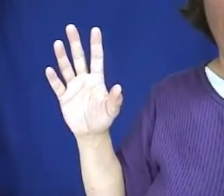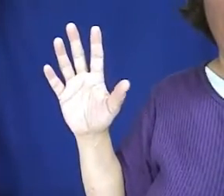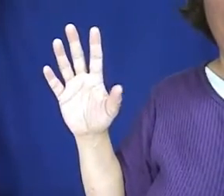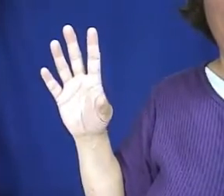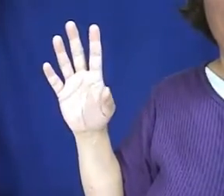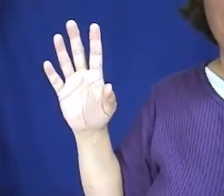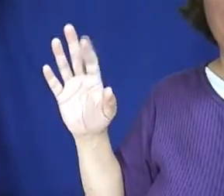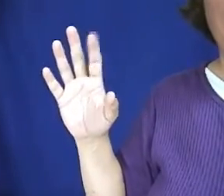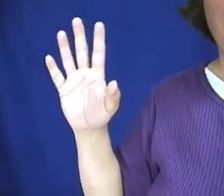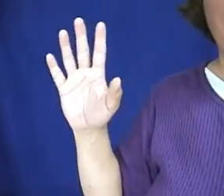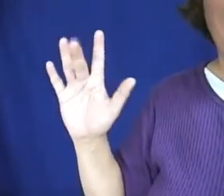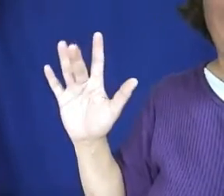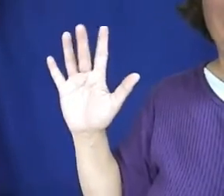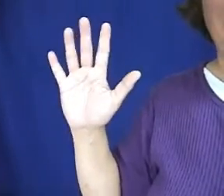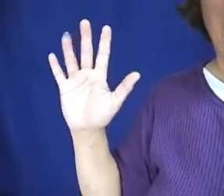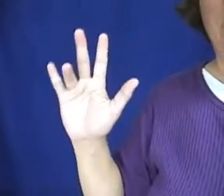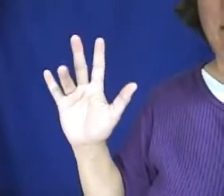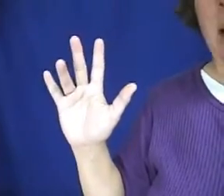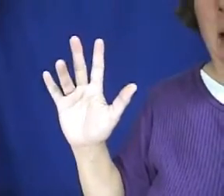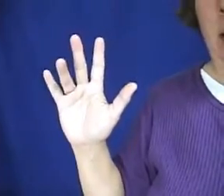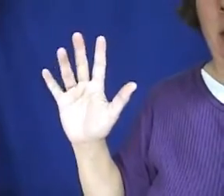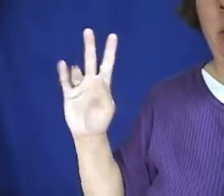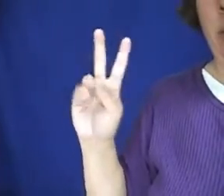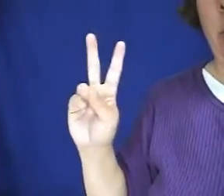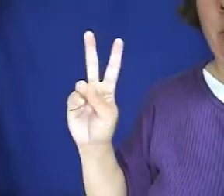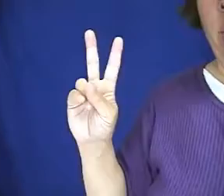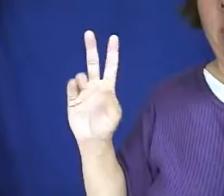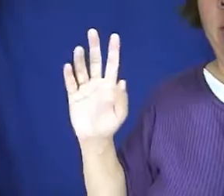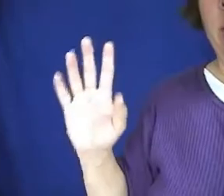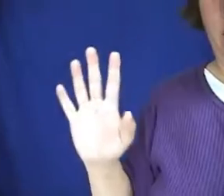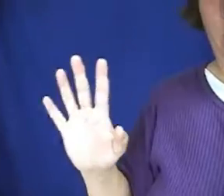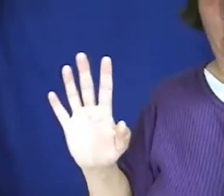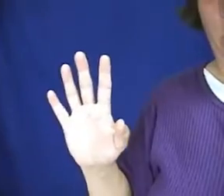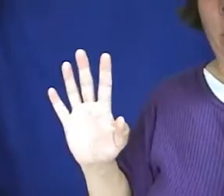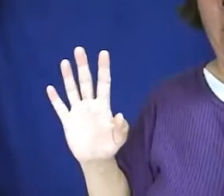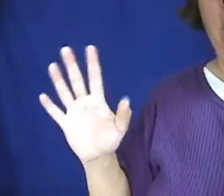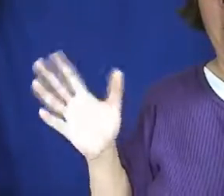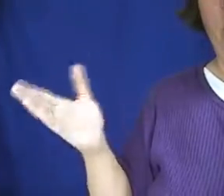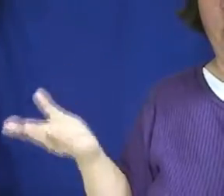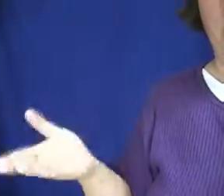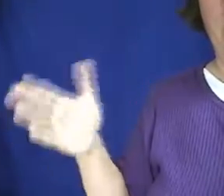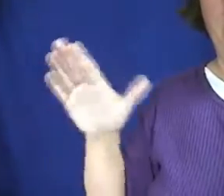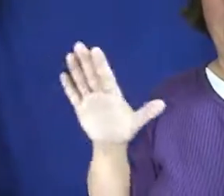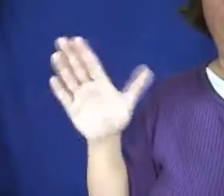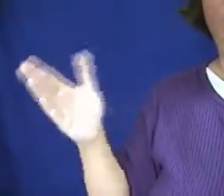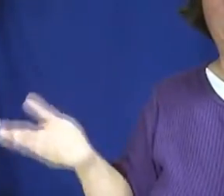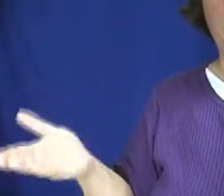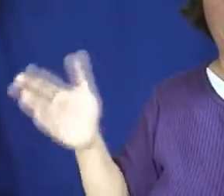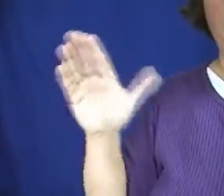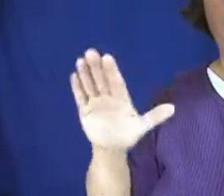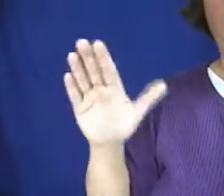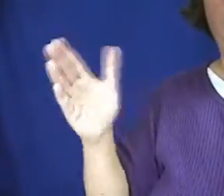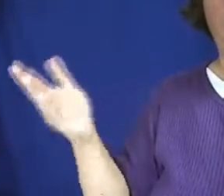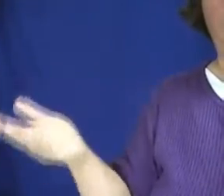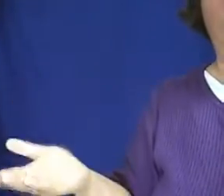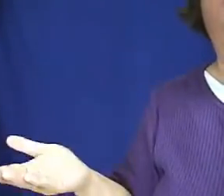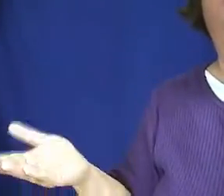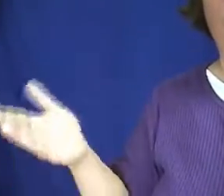of 6, 7, 8, and 9, 2 of those in the same number, there's going to be a twist of the wrist from low